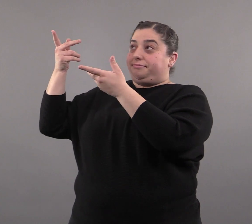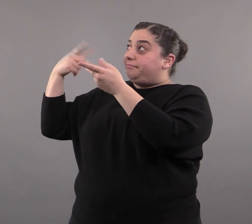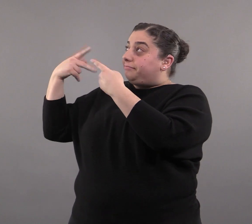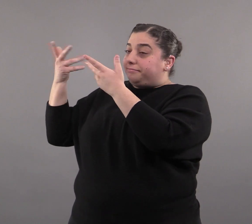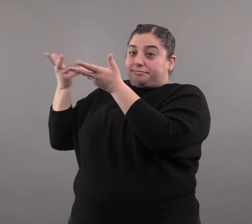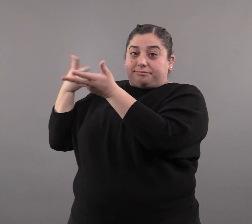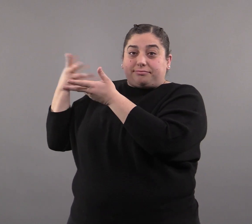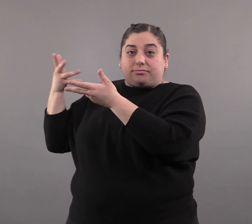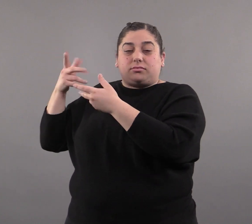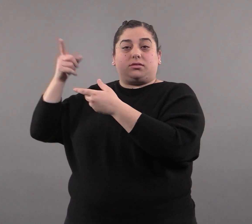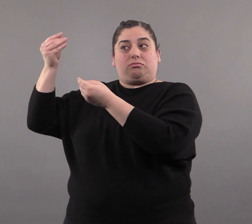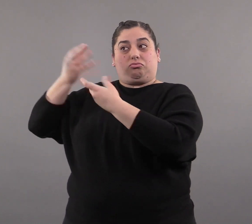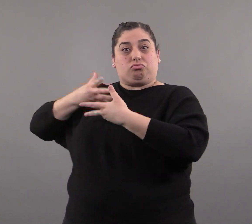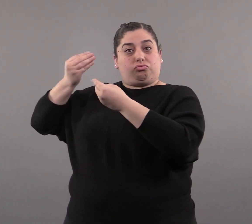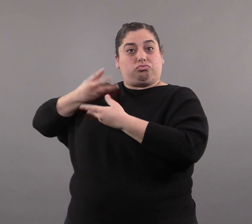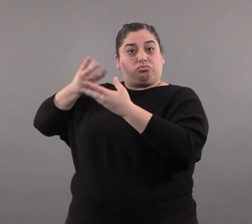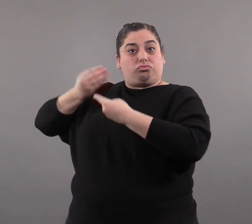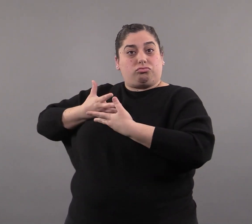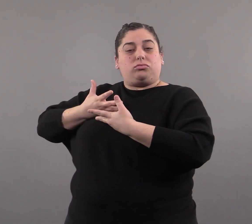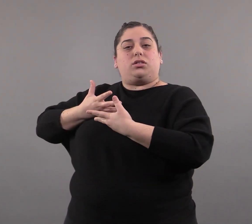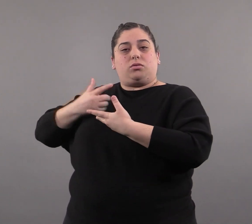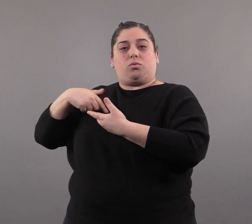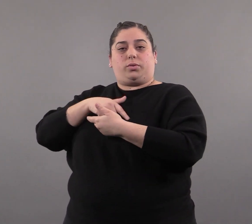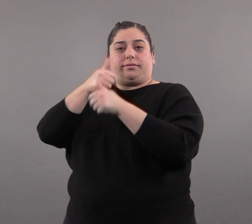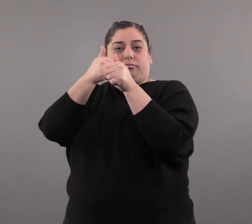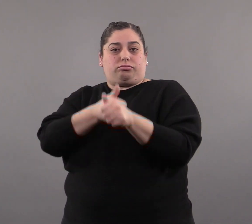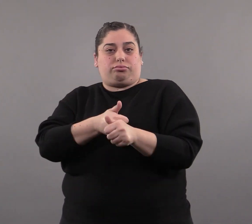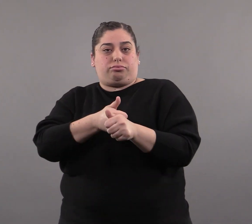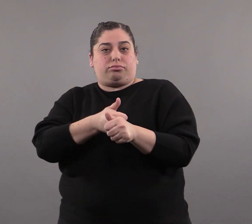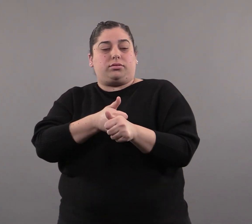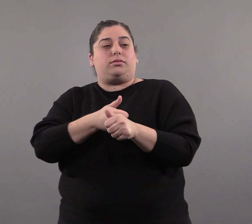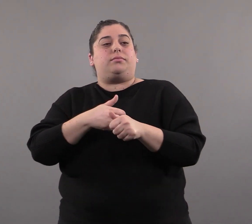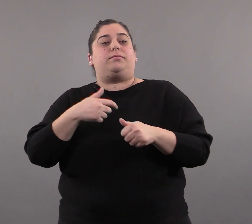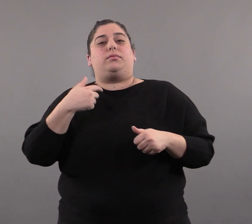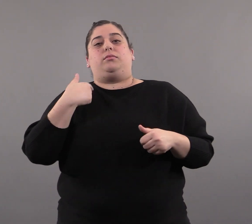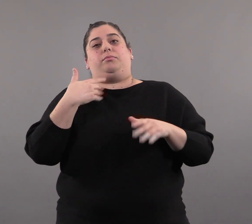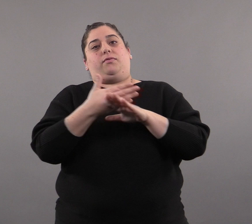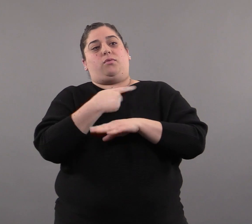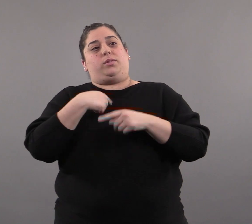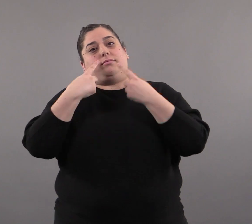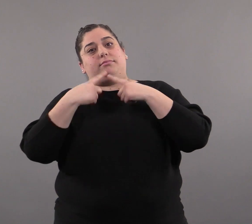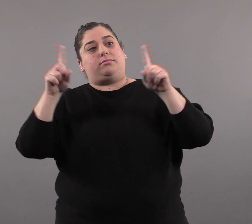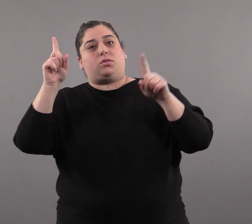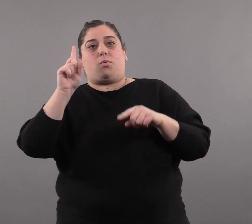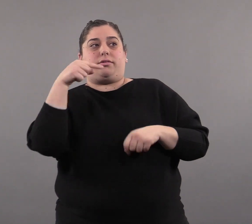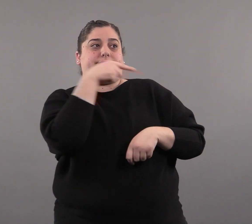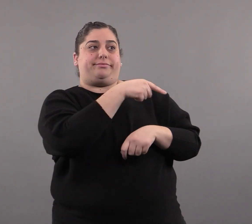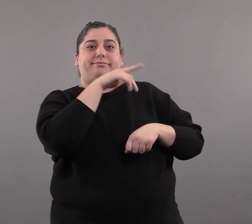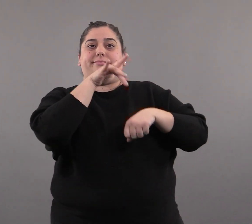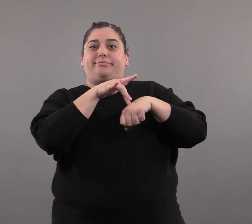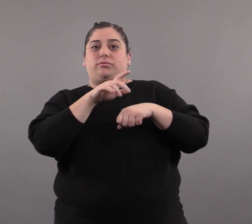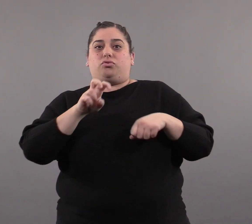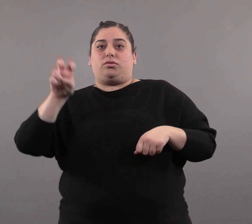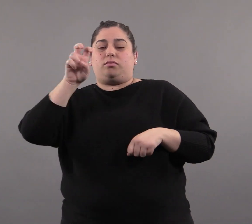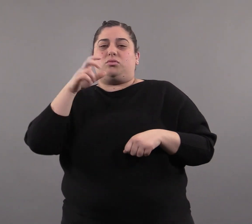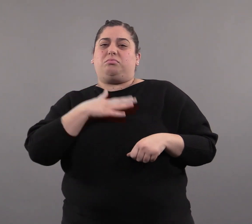out before we reveal any details about the travel. So I just ask you to be patient on that. And as far as the part